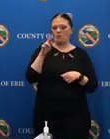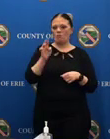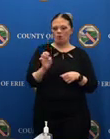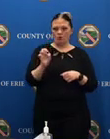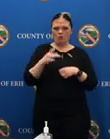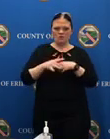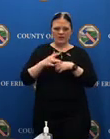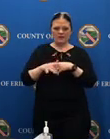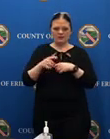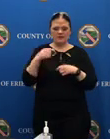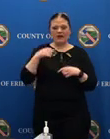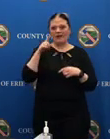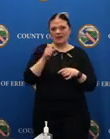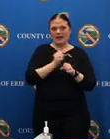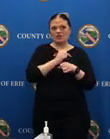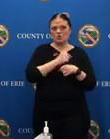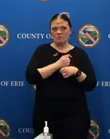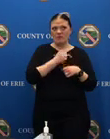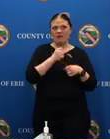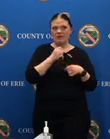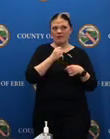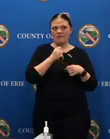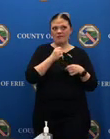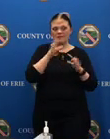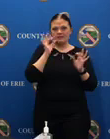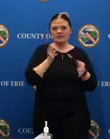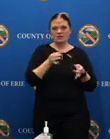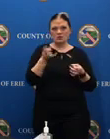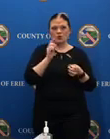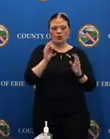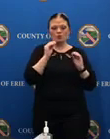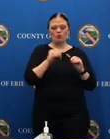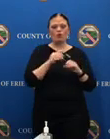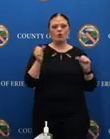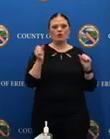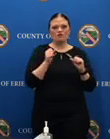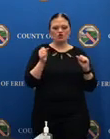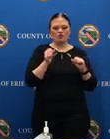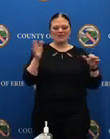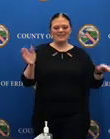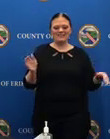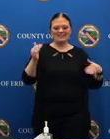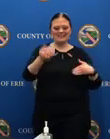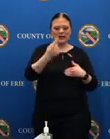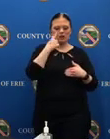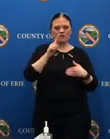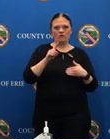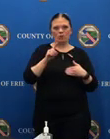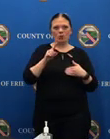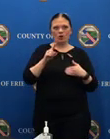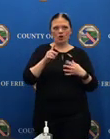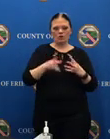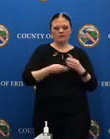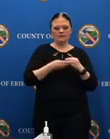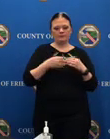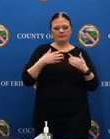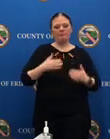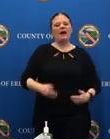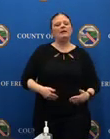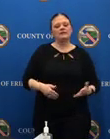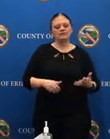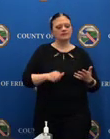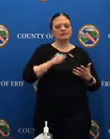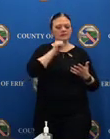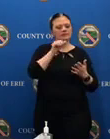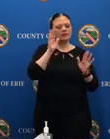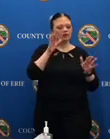I've had to make a decision on where we're going to put the first refrigerated container for excess bodies. Not necessarily a great decision,